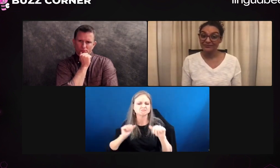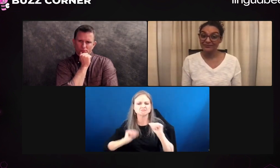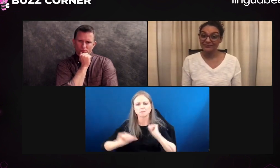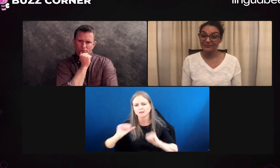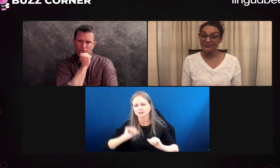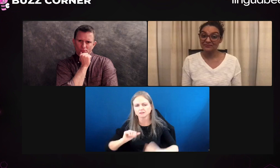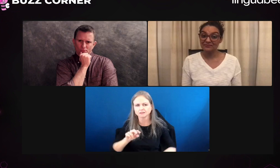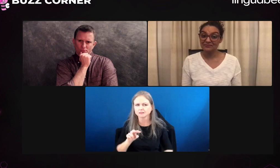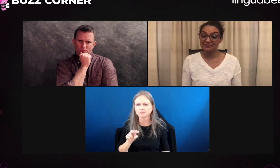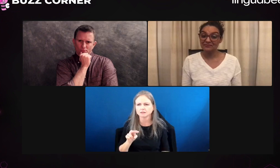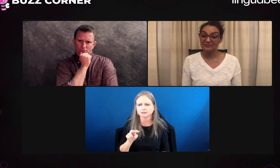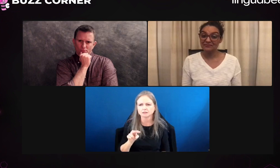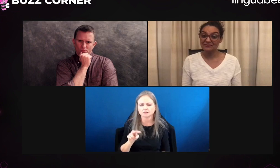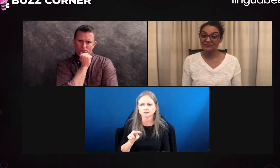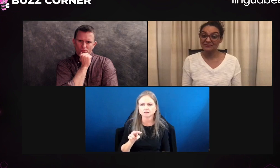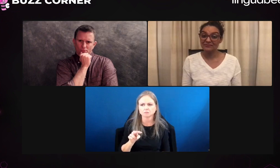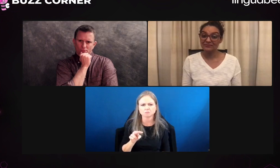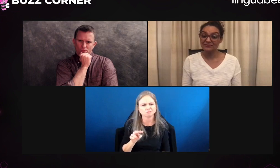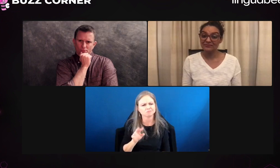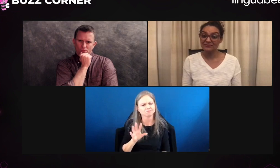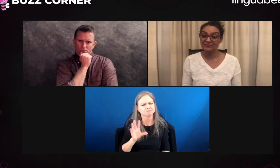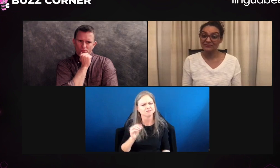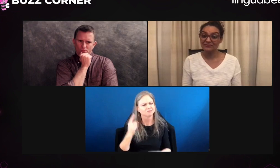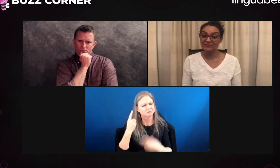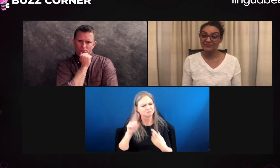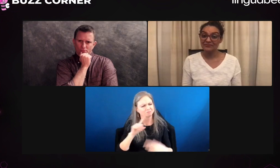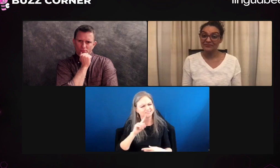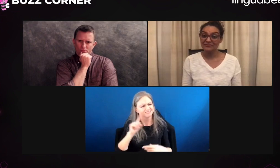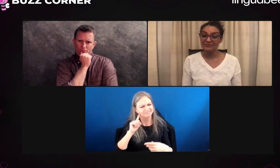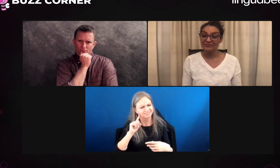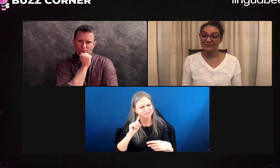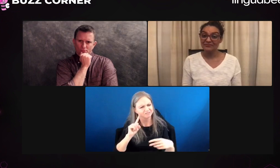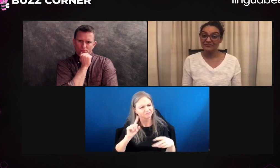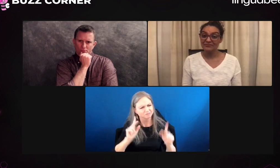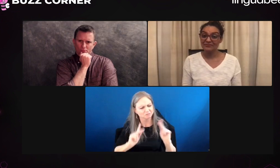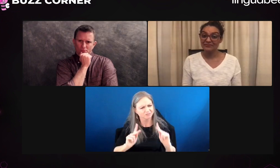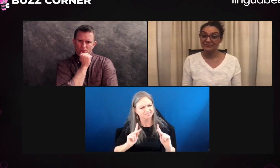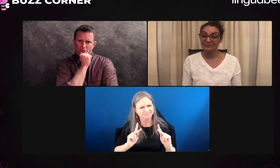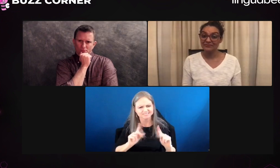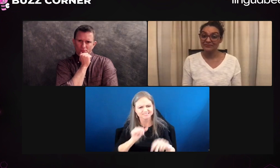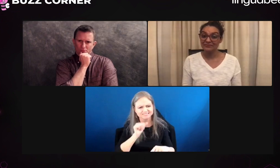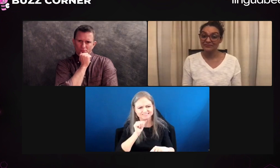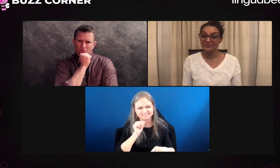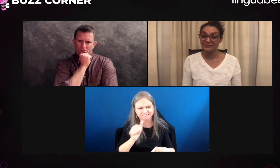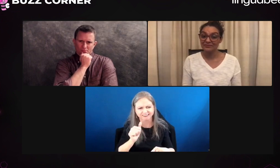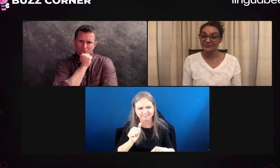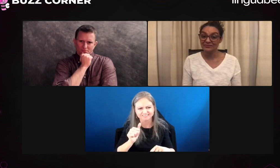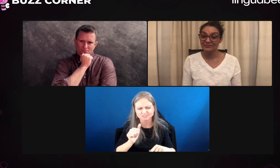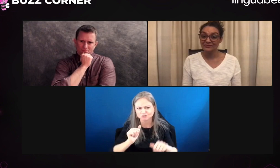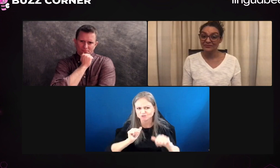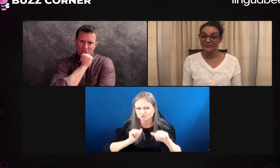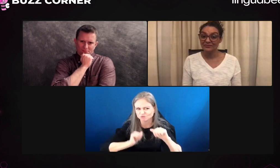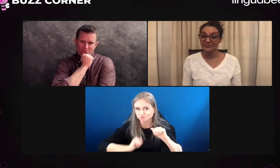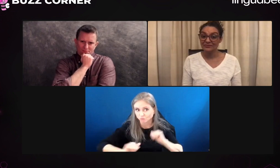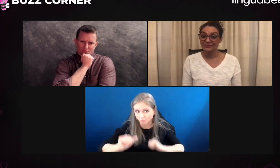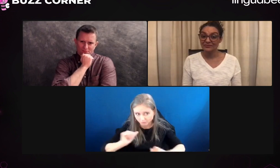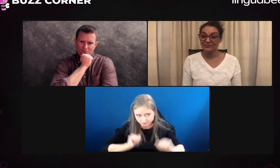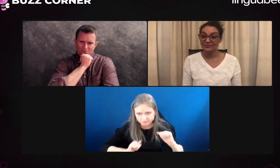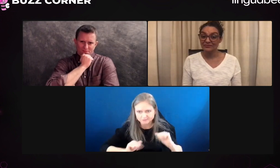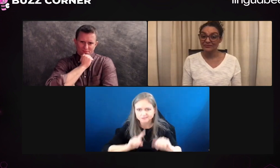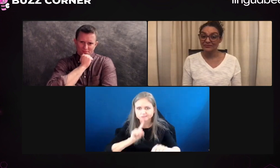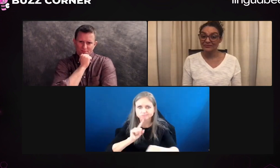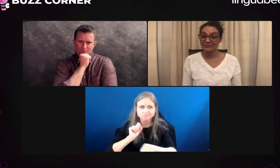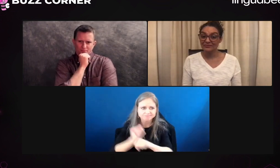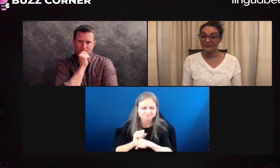individual, feels like deaf people or the deaf community is over dramatic. There's too much going on, but